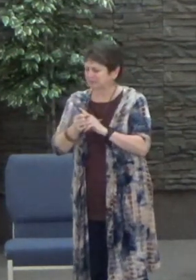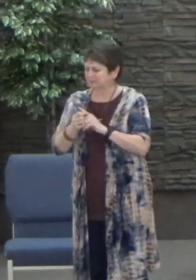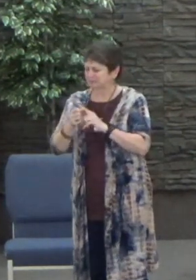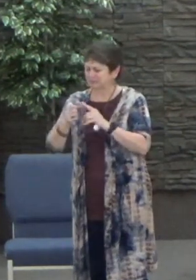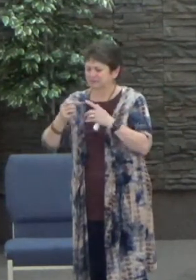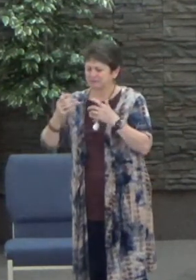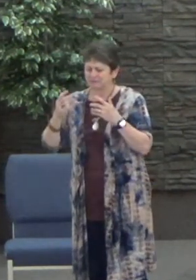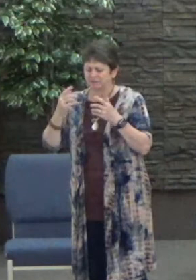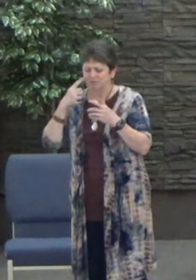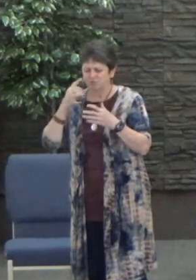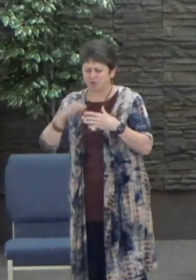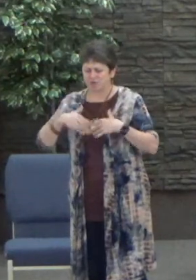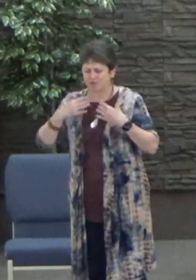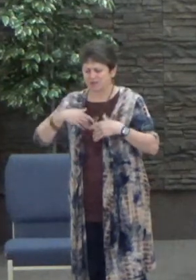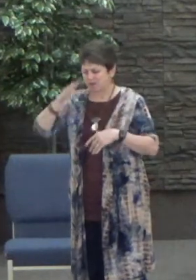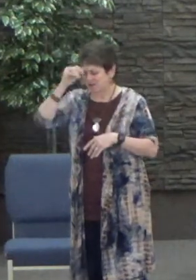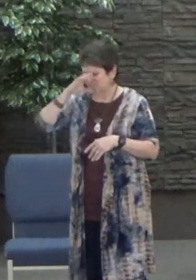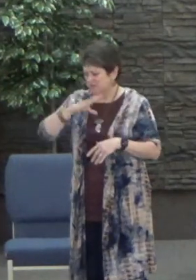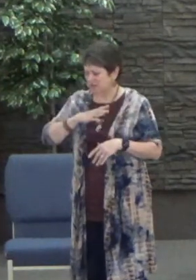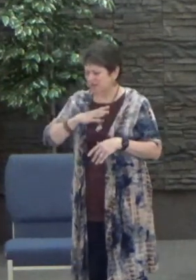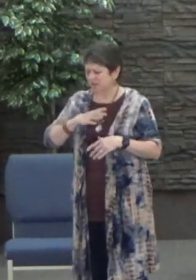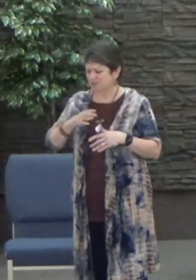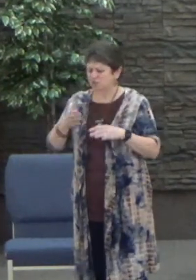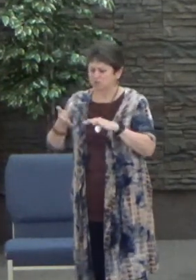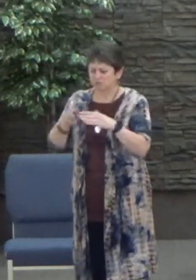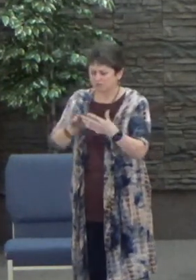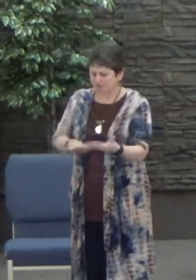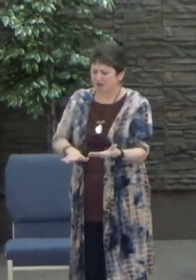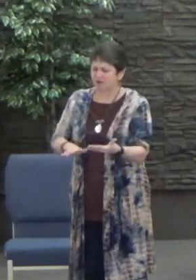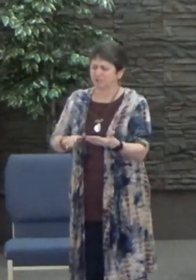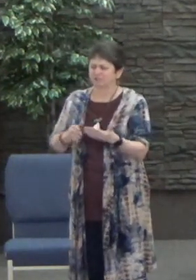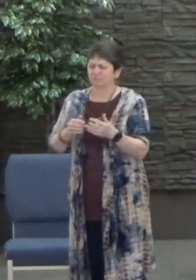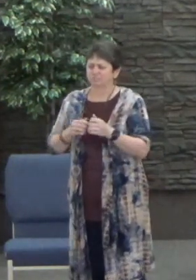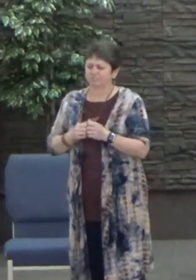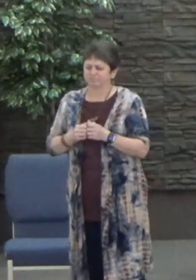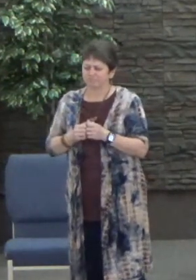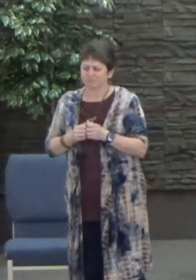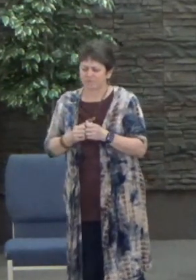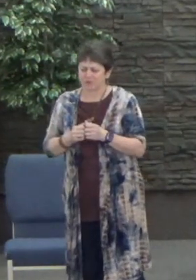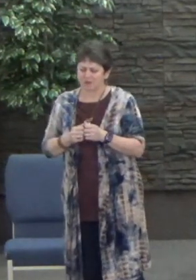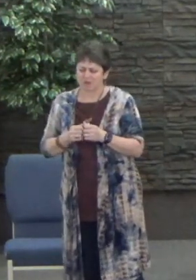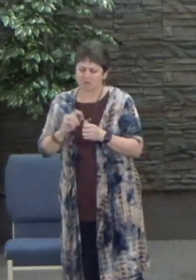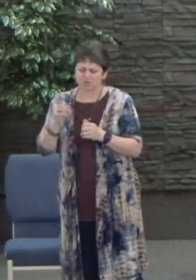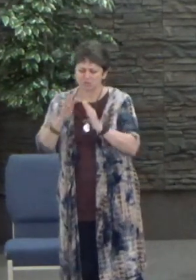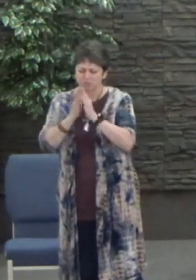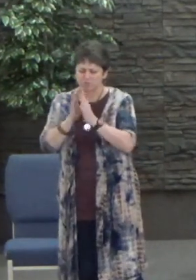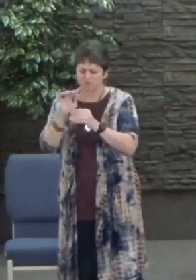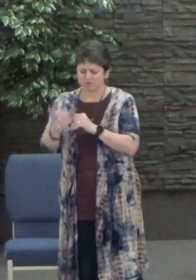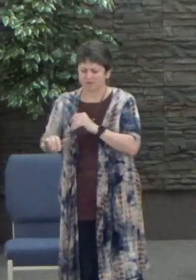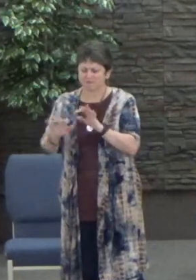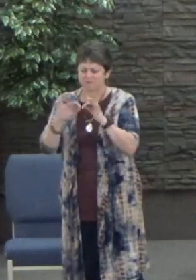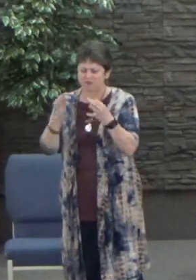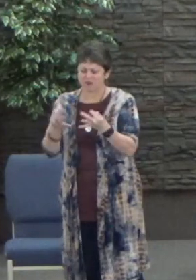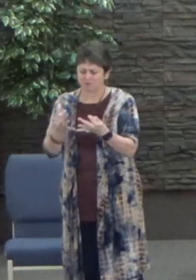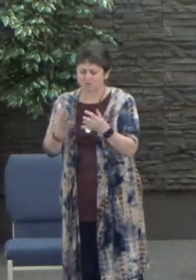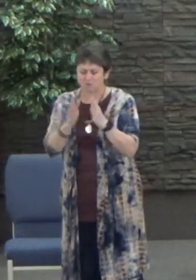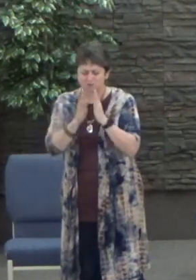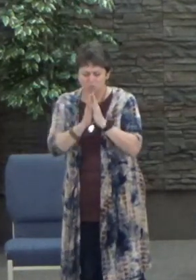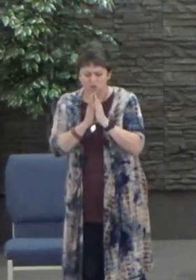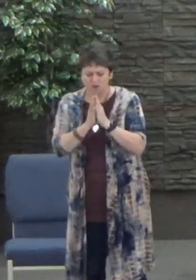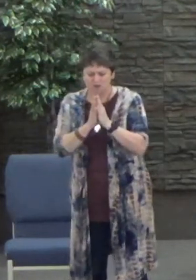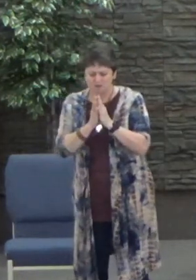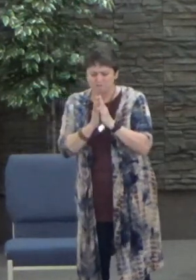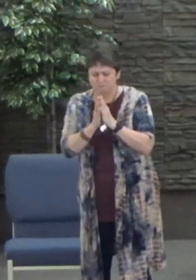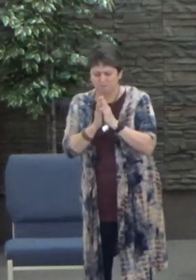for a young man to lose his life. And Father, we just pray for that family. We pray